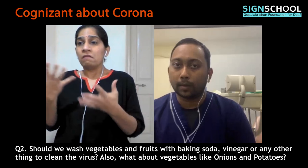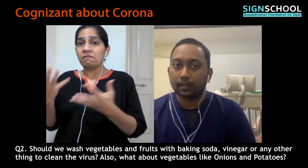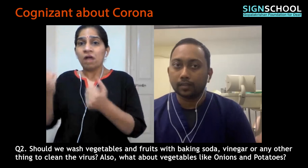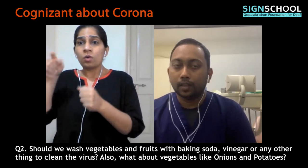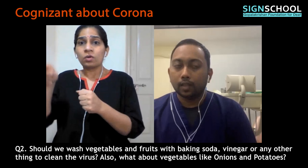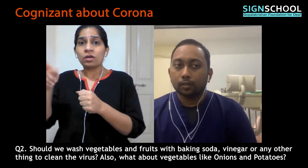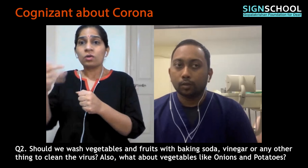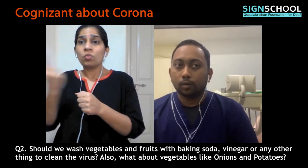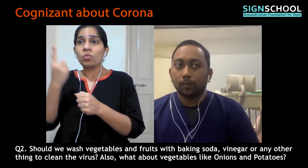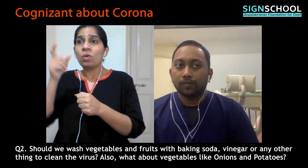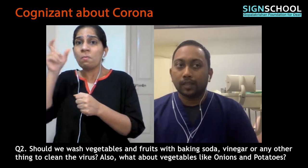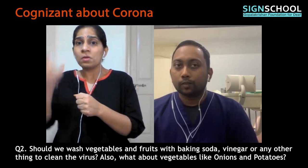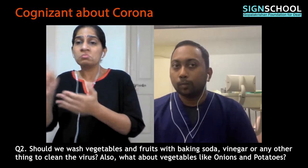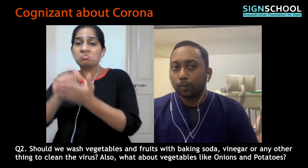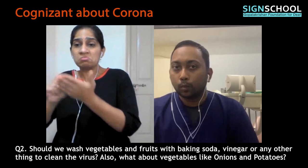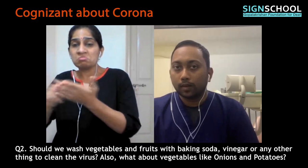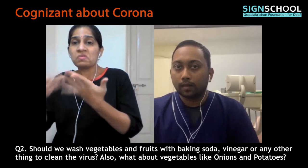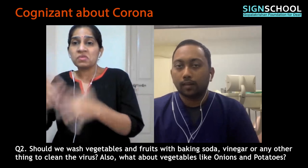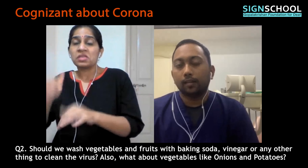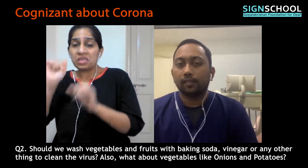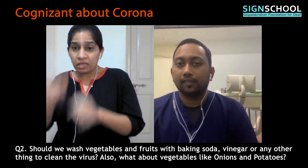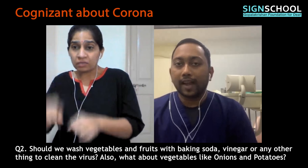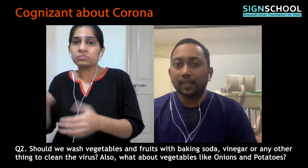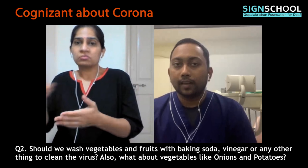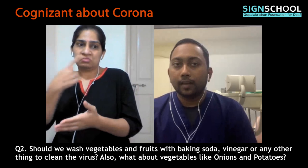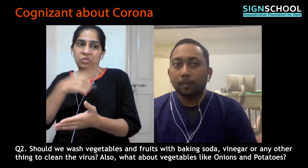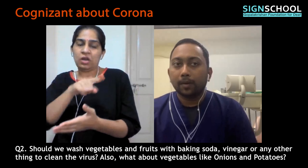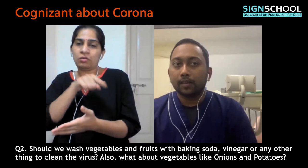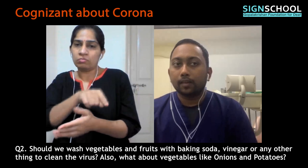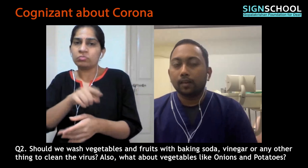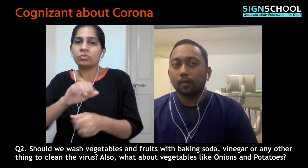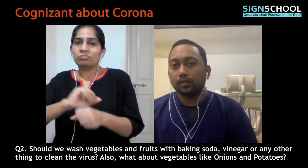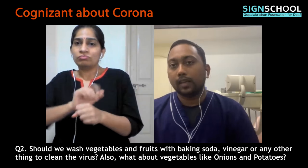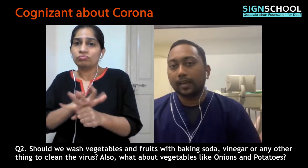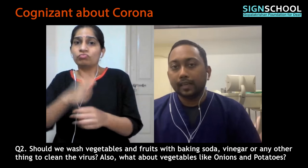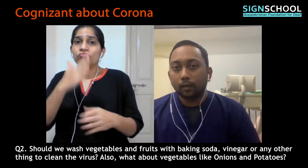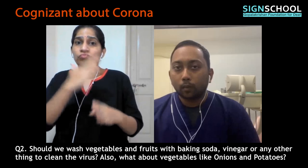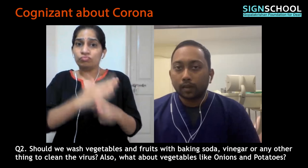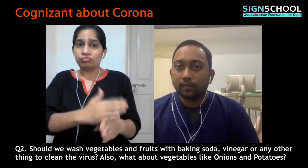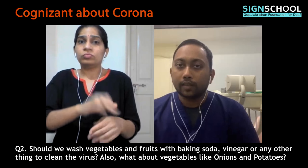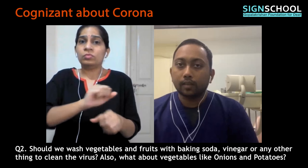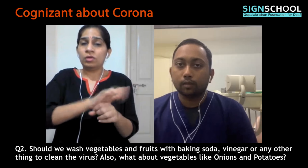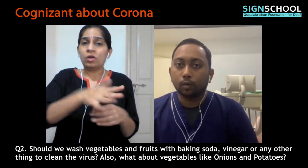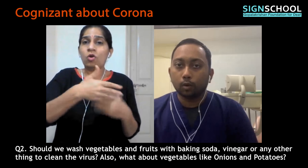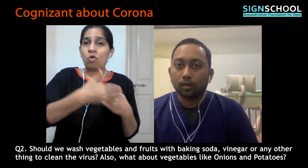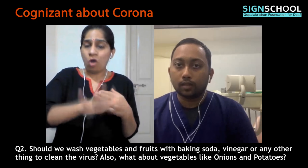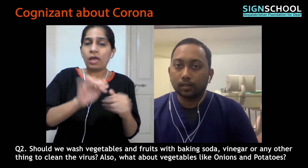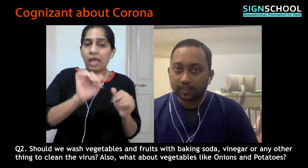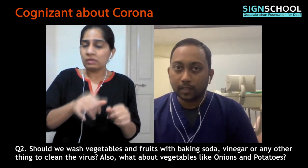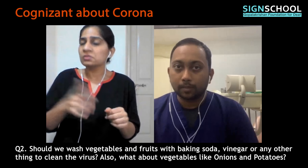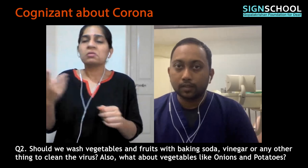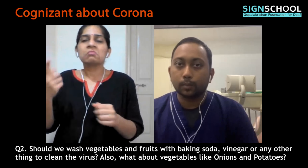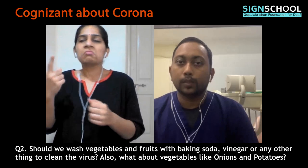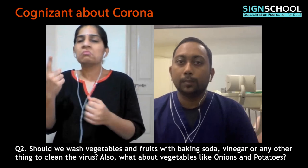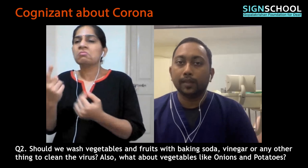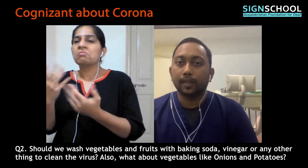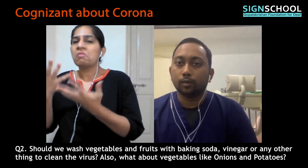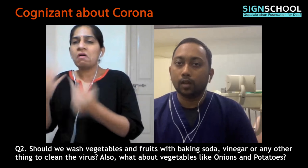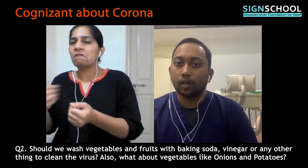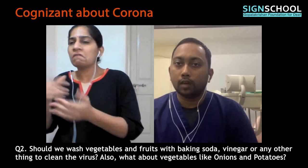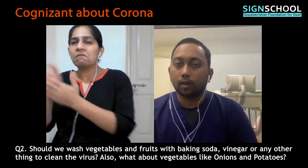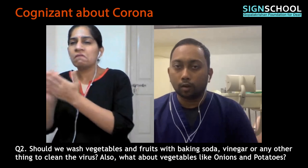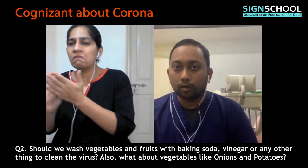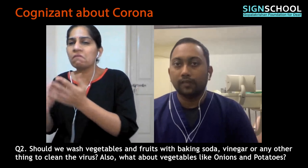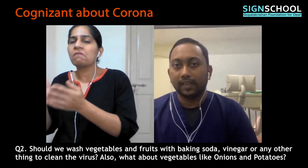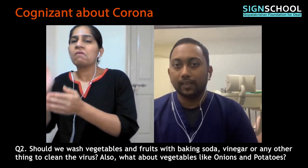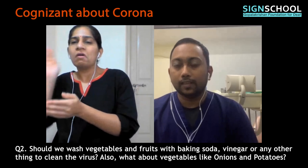against coronavirus. So there's no proven fact. But see, ideally, why we soak the vegetables with baking